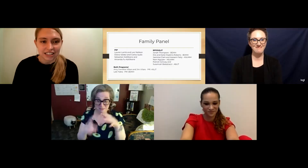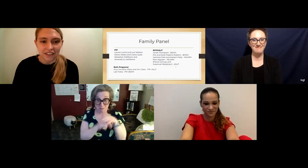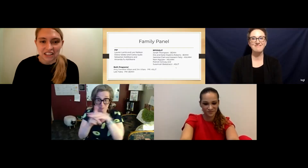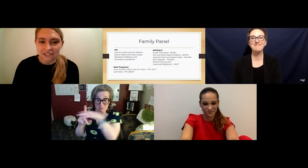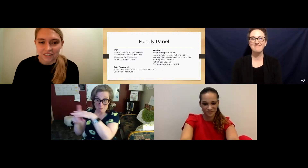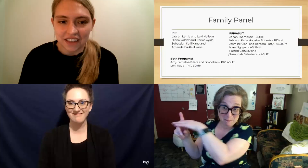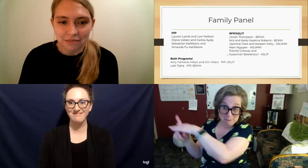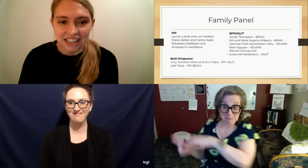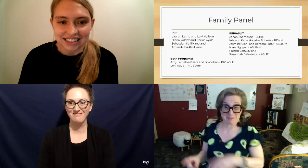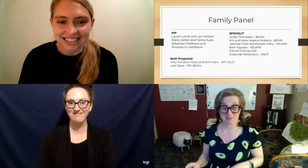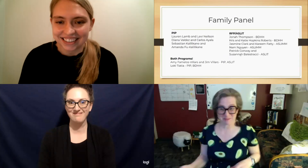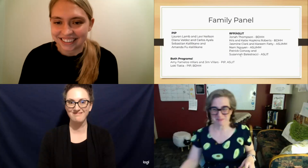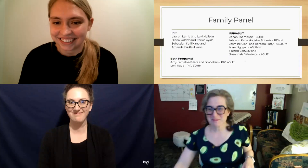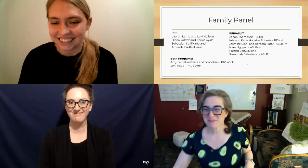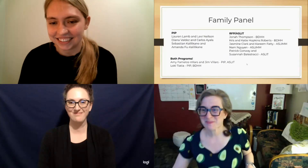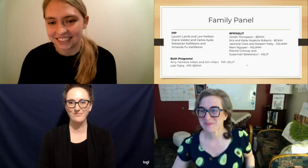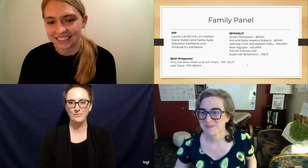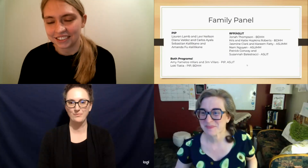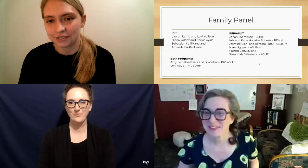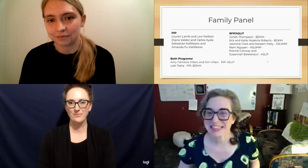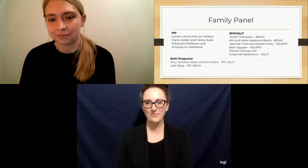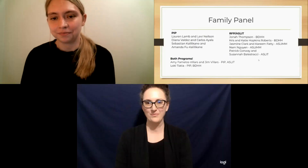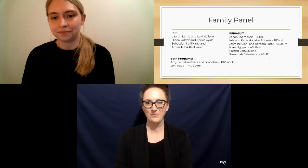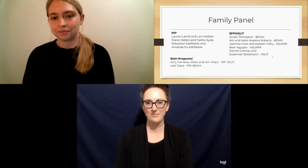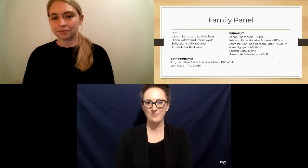Okay, let's find those families.